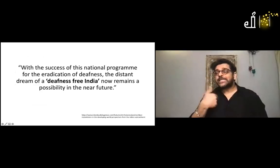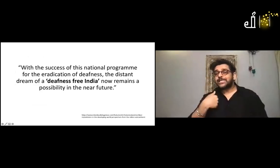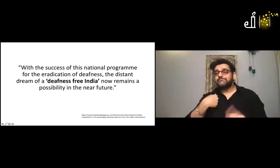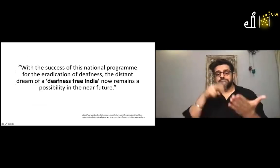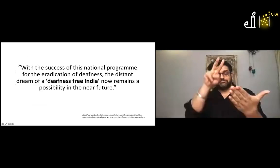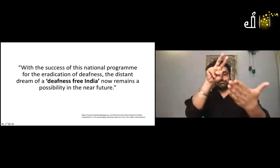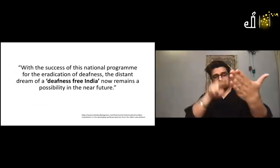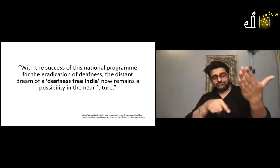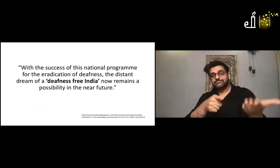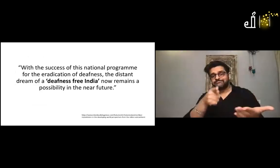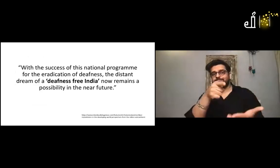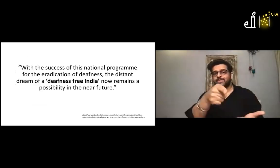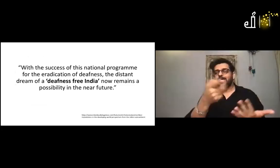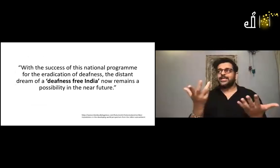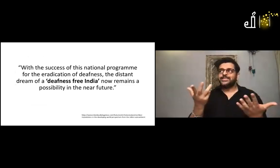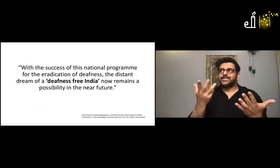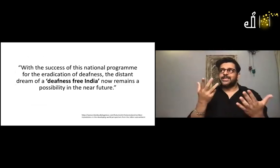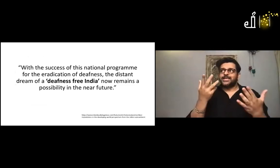One quote that says,